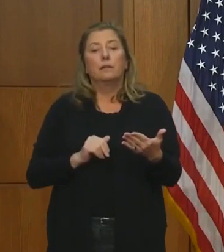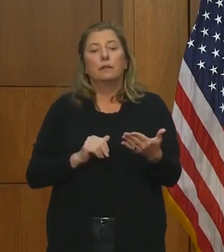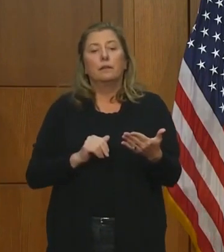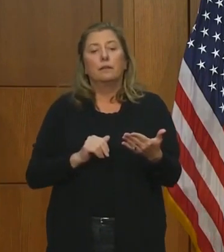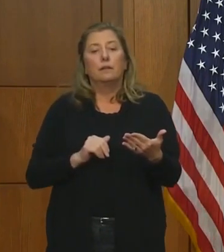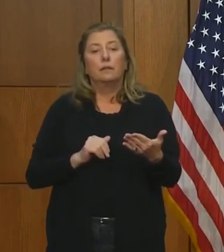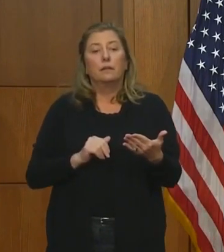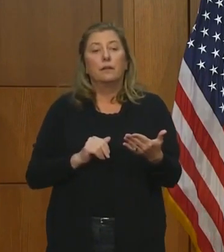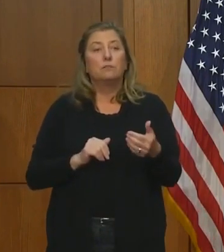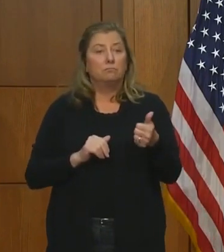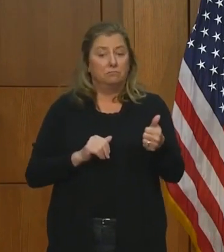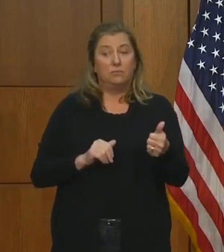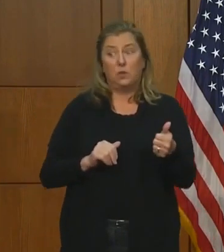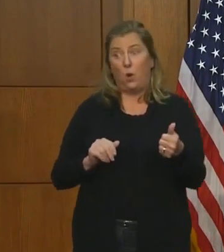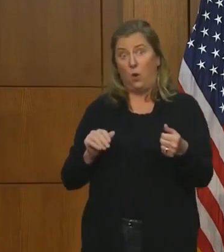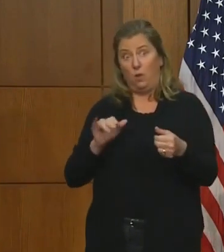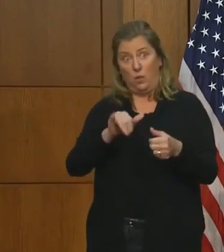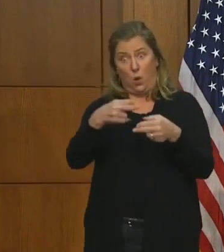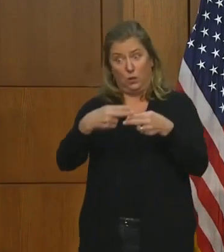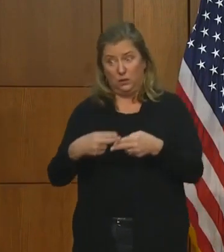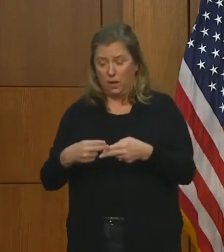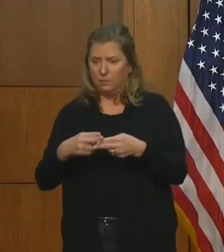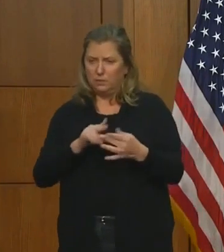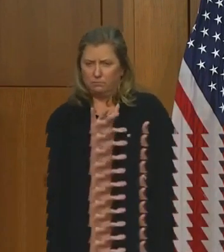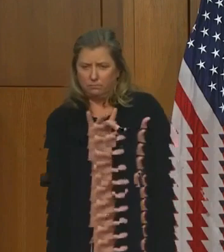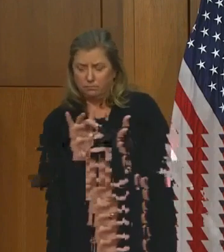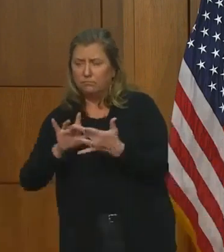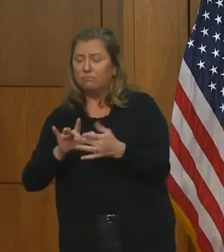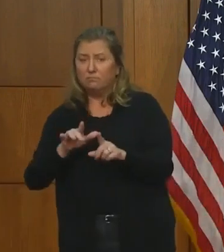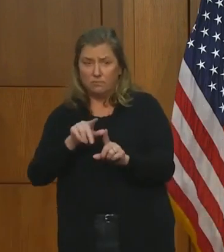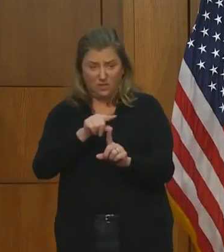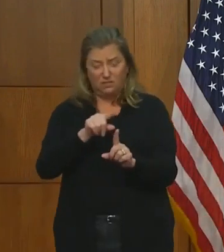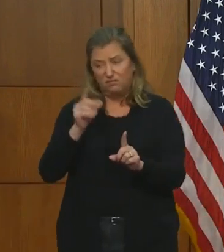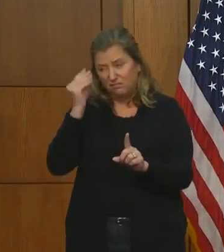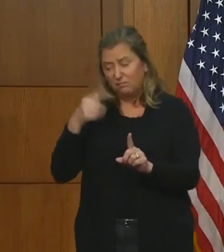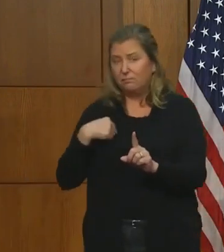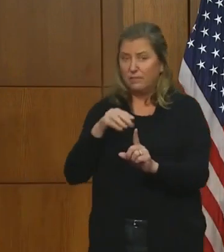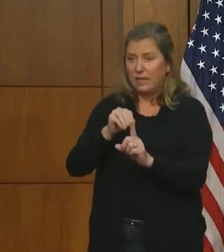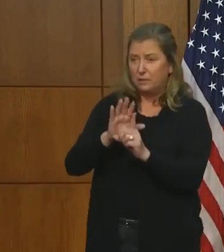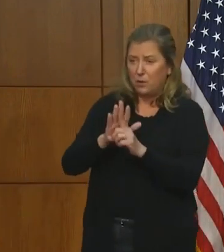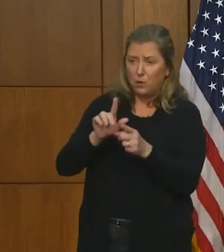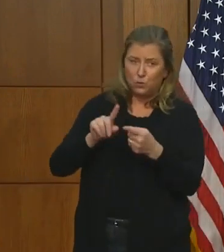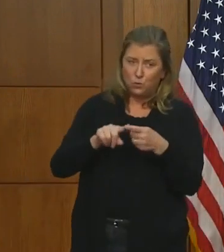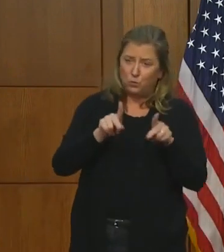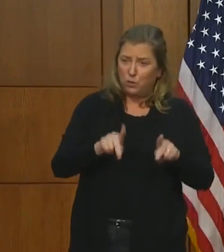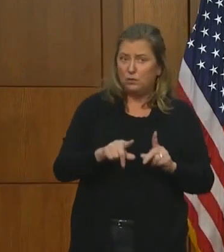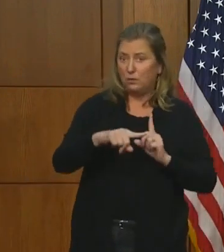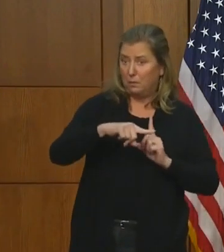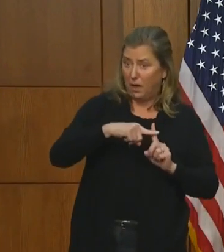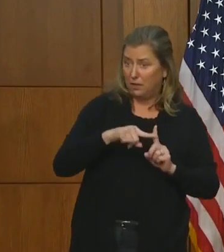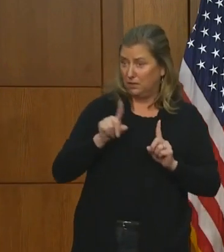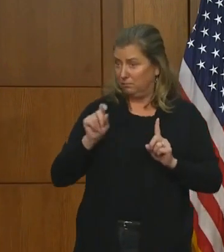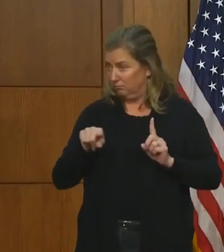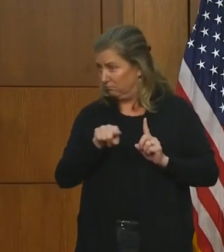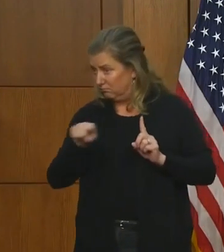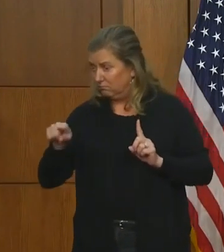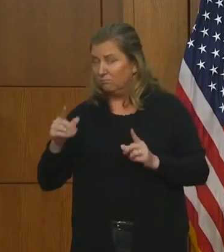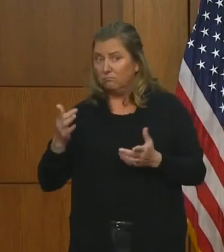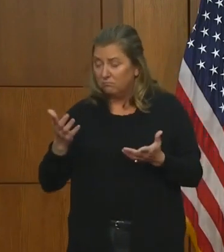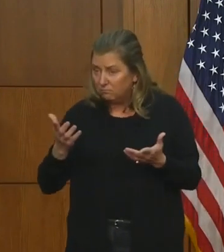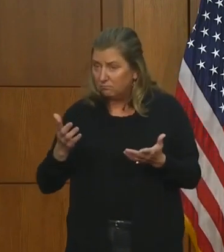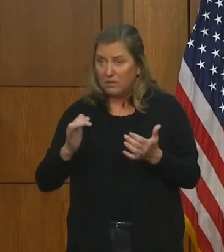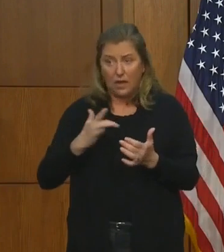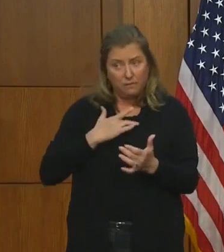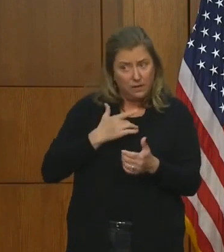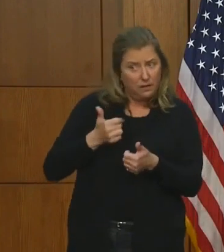whether or not those folks who've been exposed to someone who's positive for COVID-19 are themselves